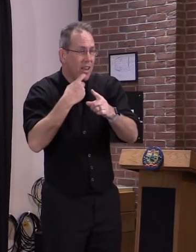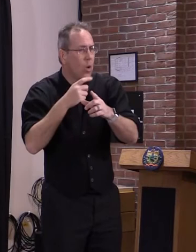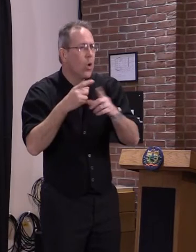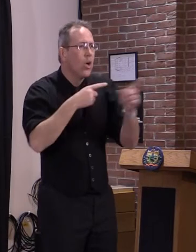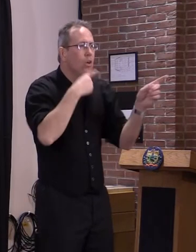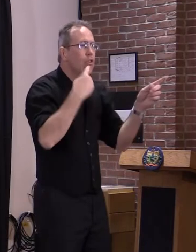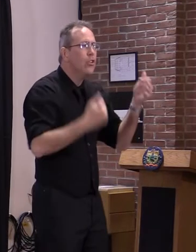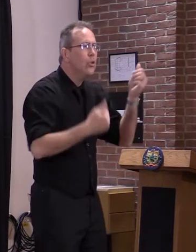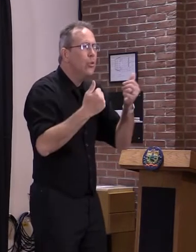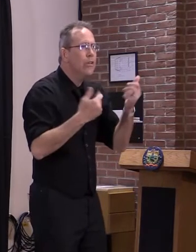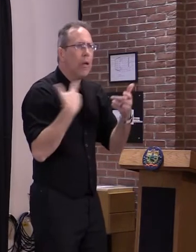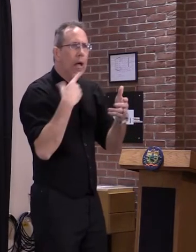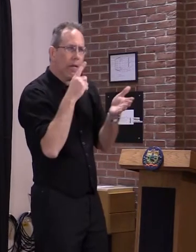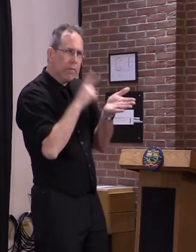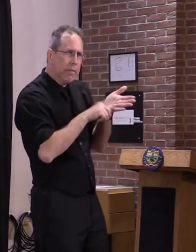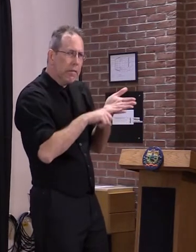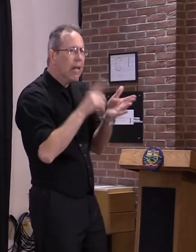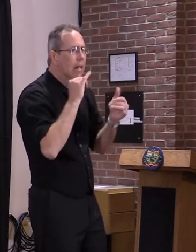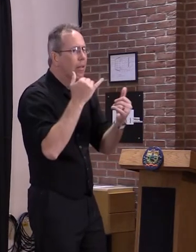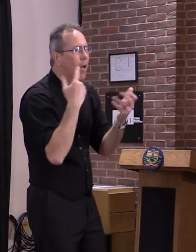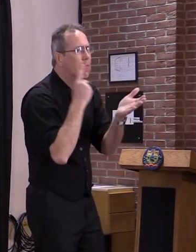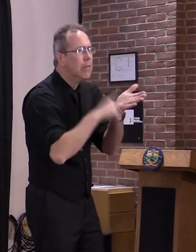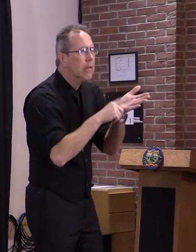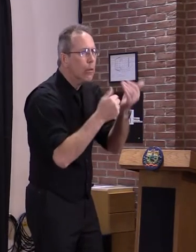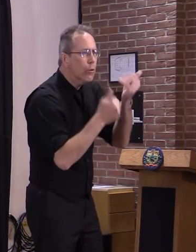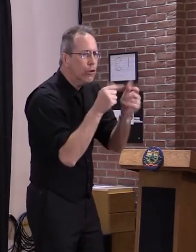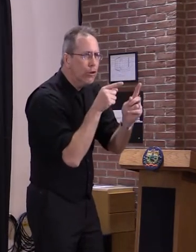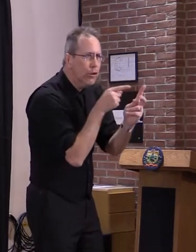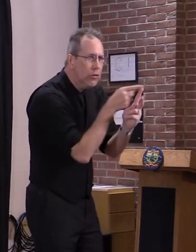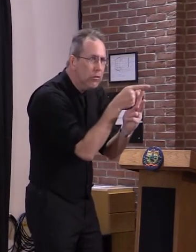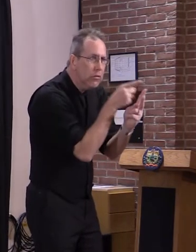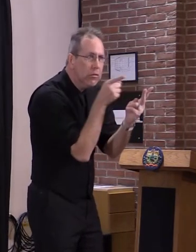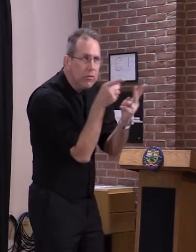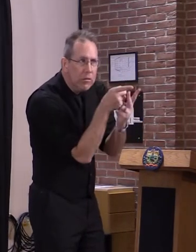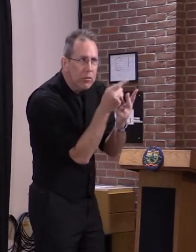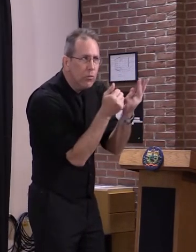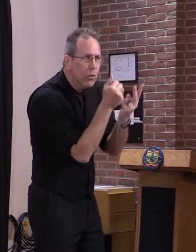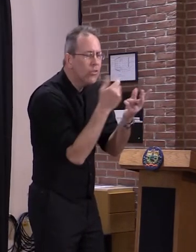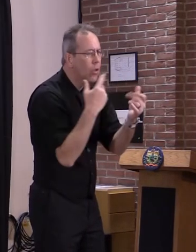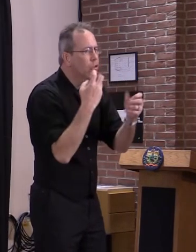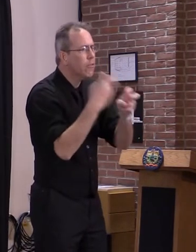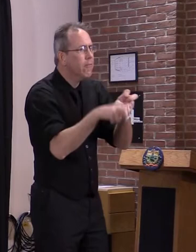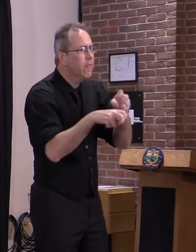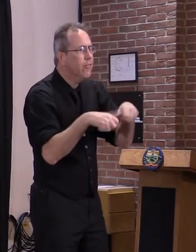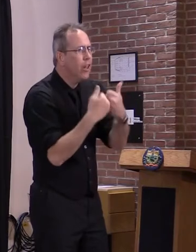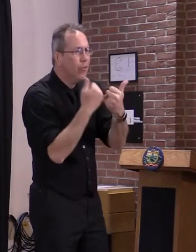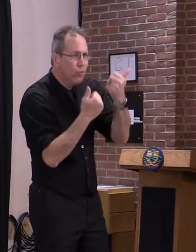it's a bit of a painstaking process to go through that.